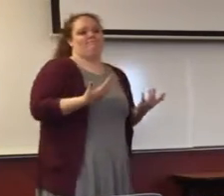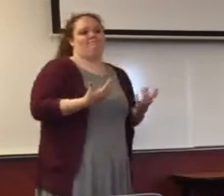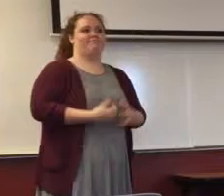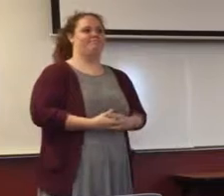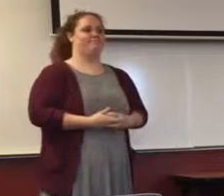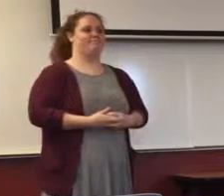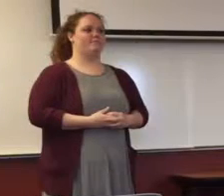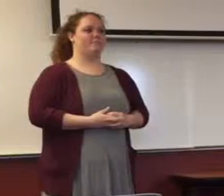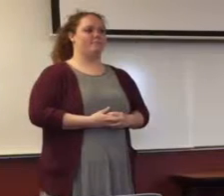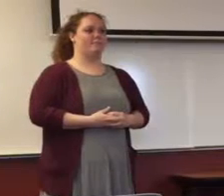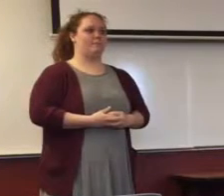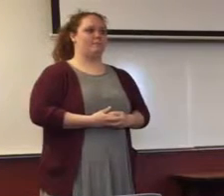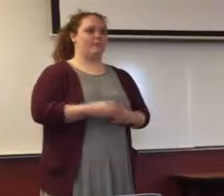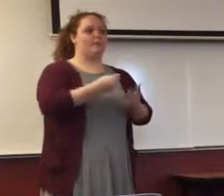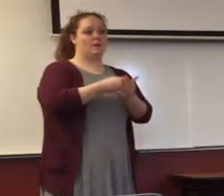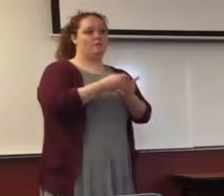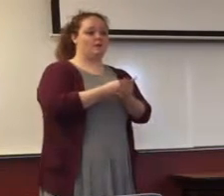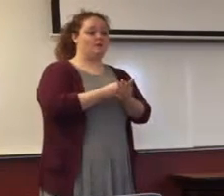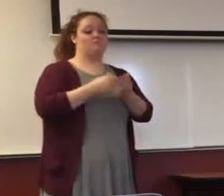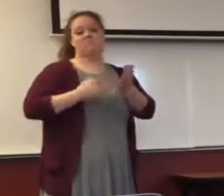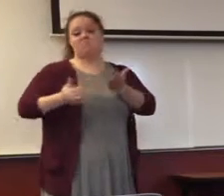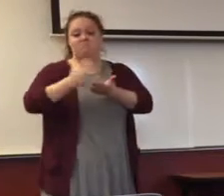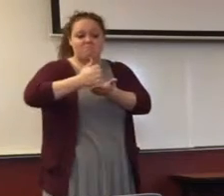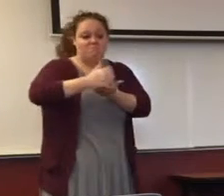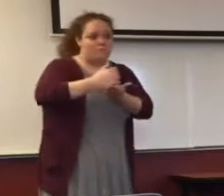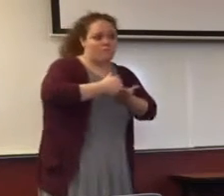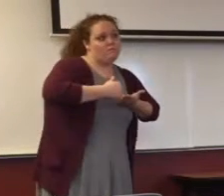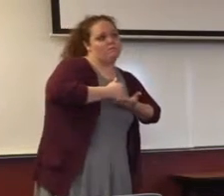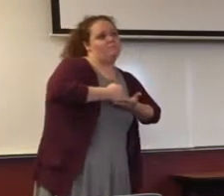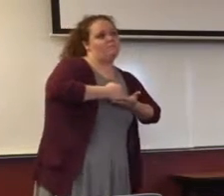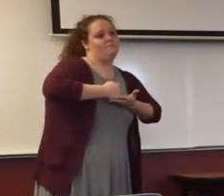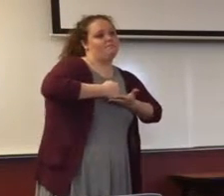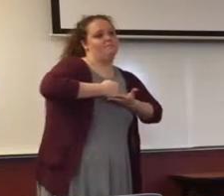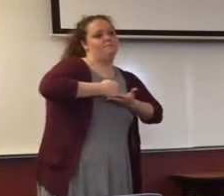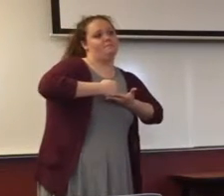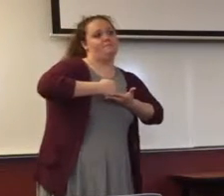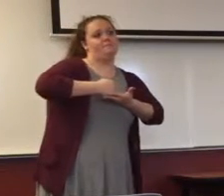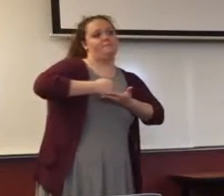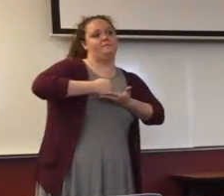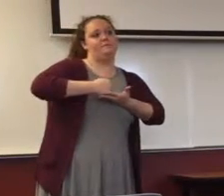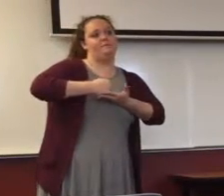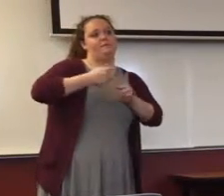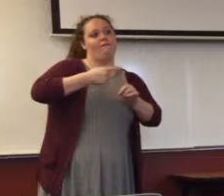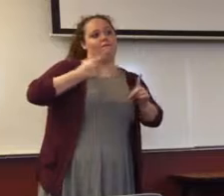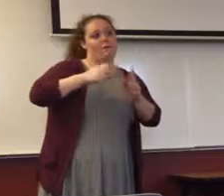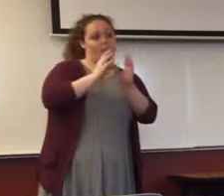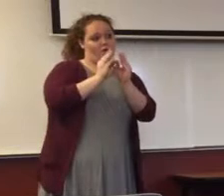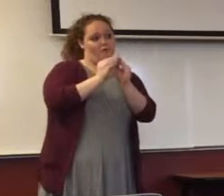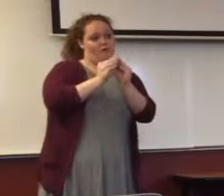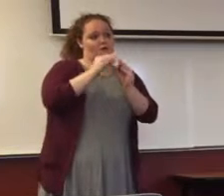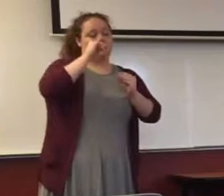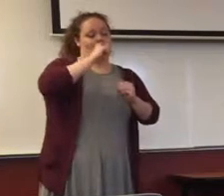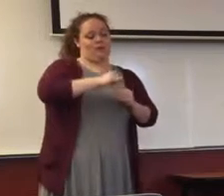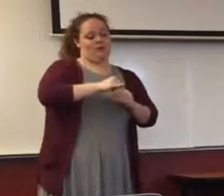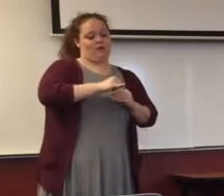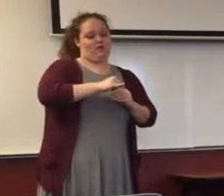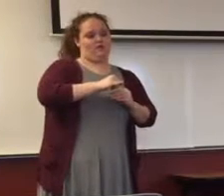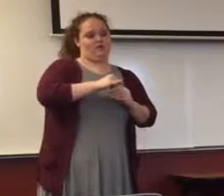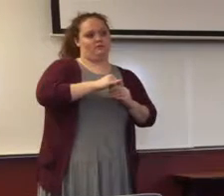the monies that we collect will go to, future, and I told you that, for the guest speakers that we Mhm. have.